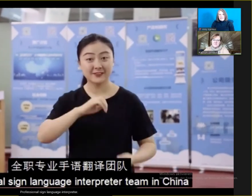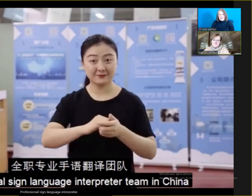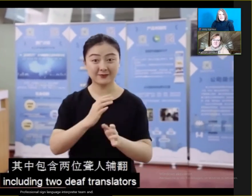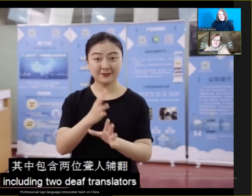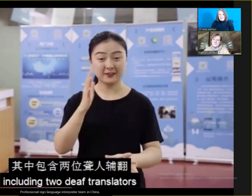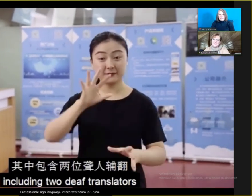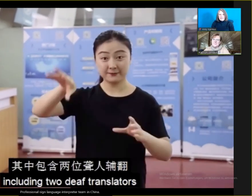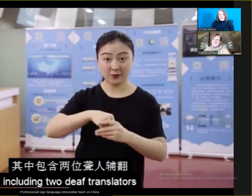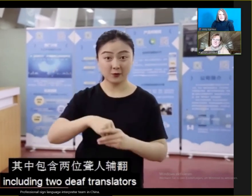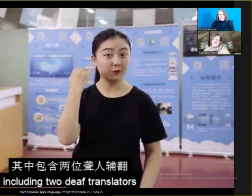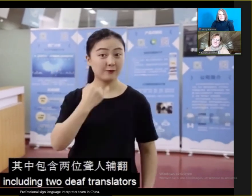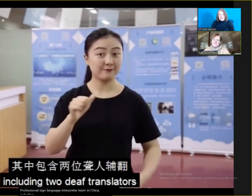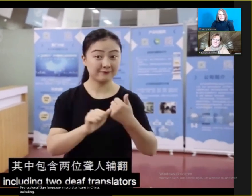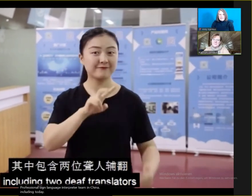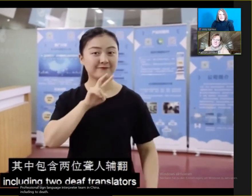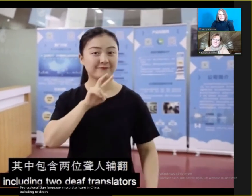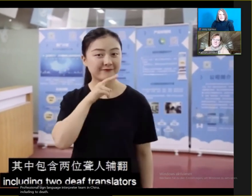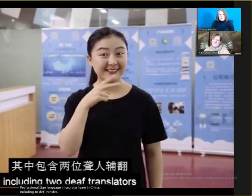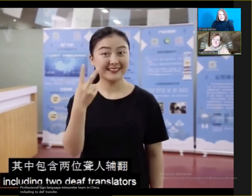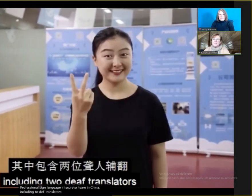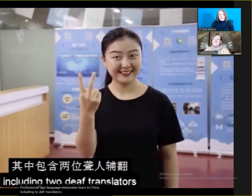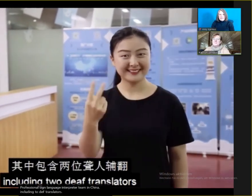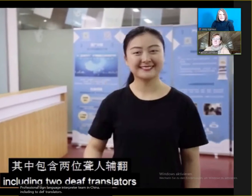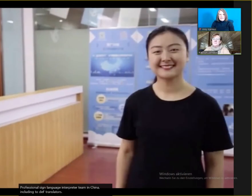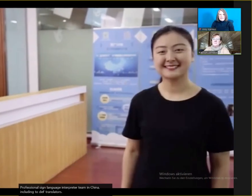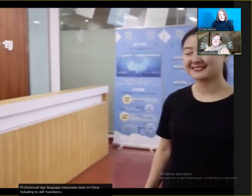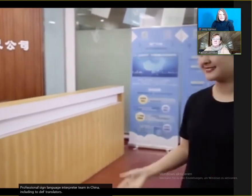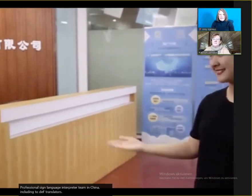team in China, including two deaf translators.